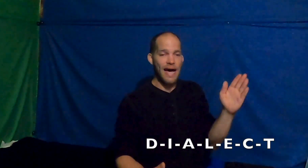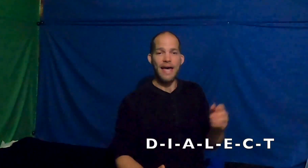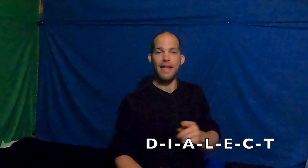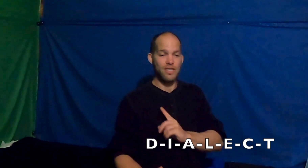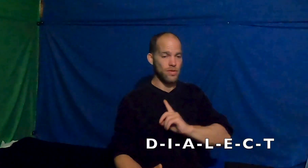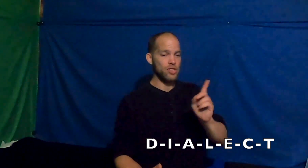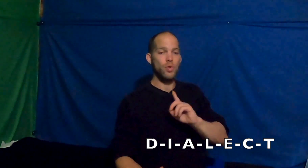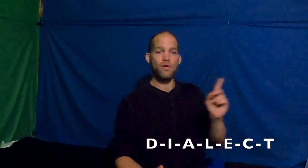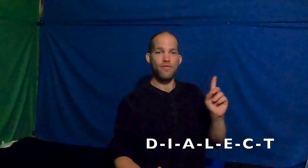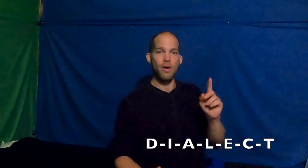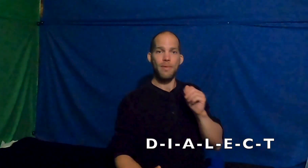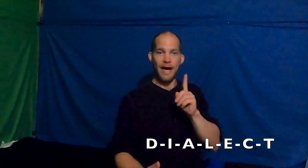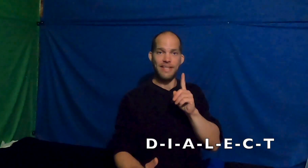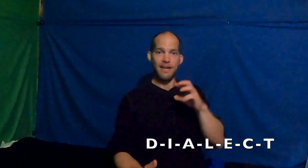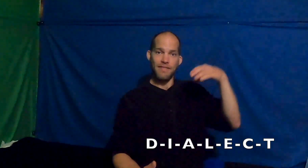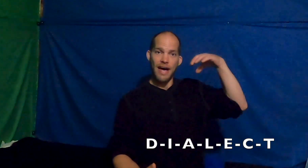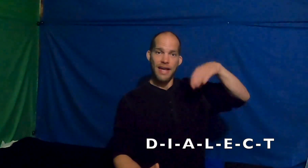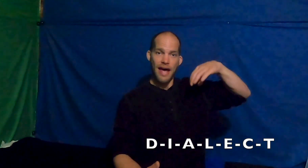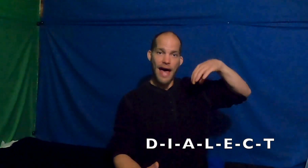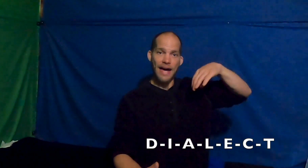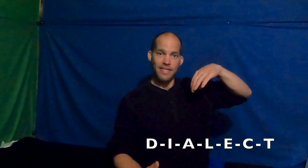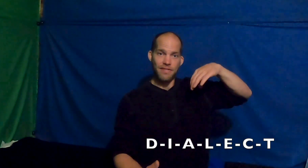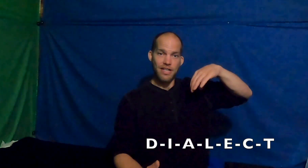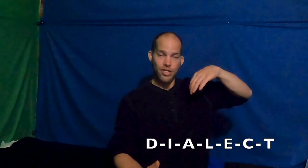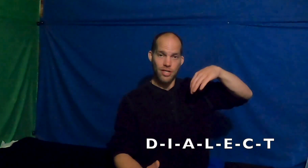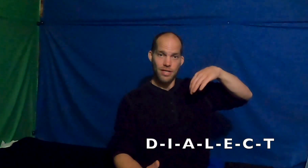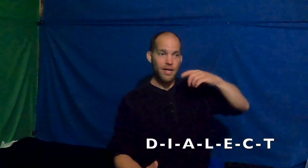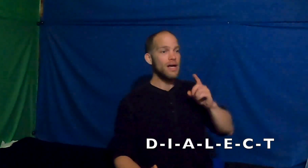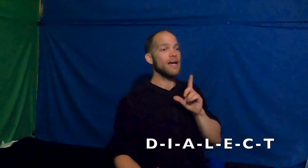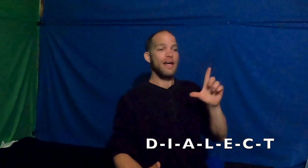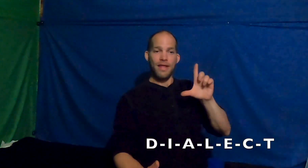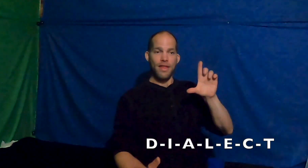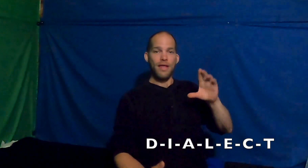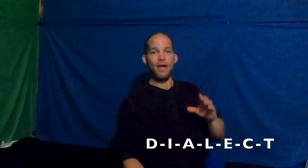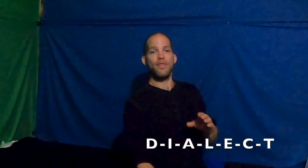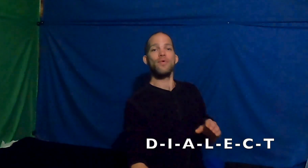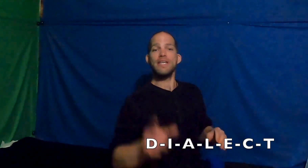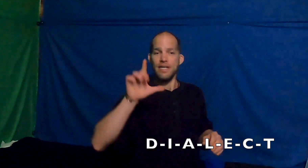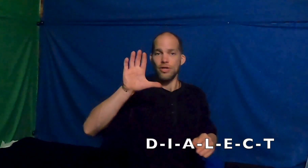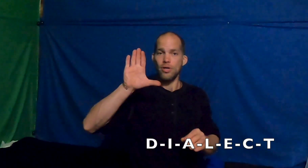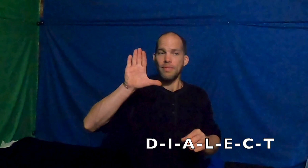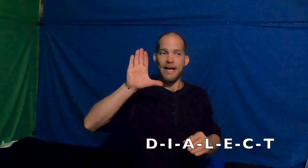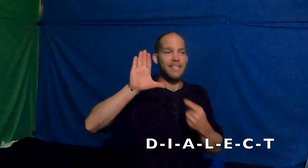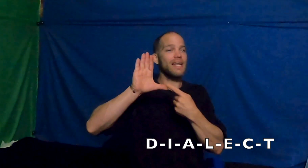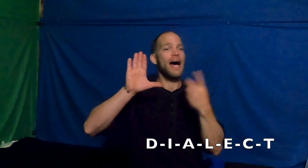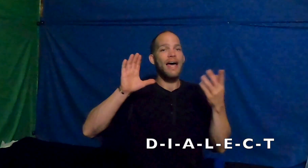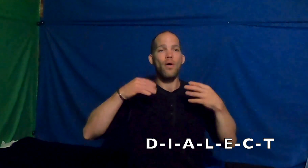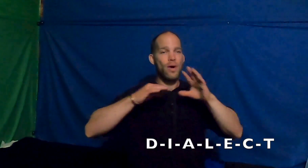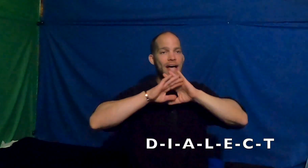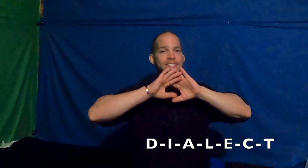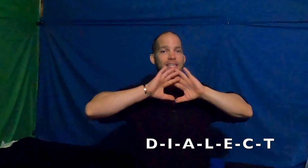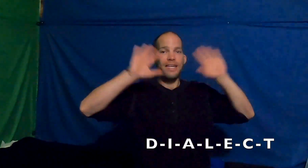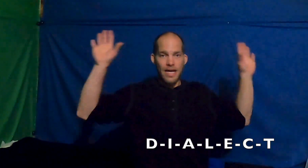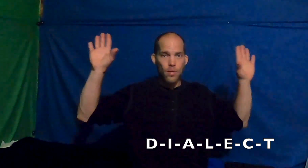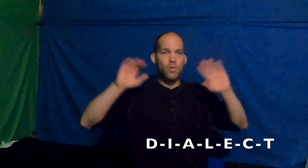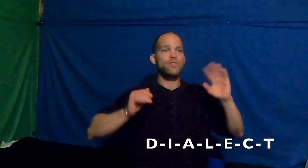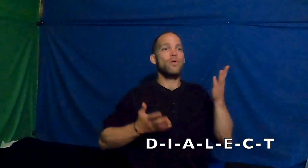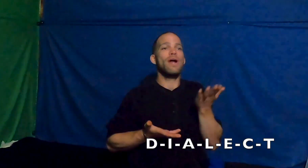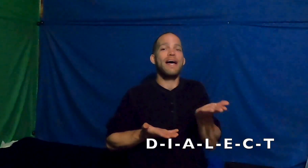in it. So it's to or from, identified activation. In a 3D term, as it lie or as it linguals or as